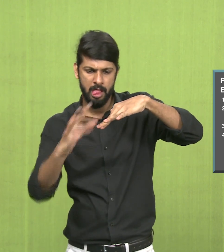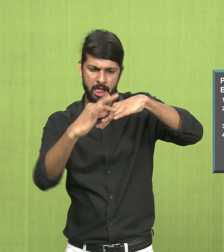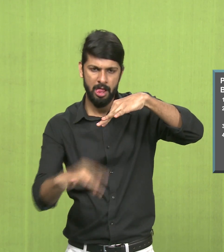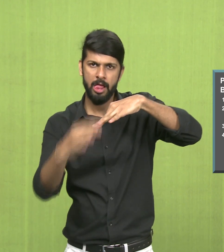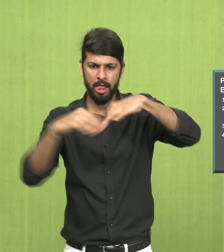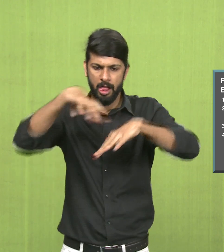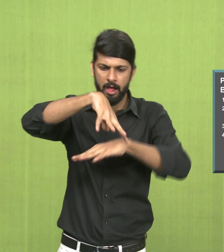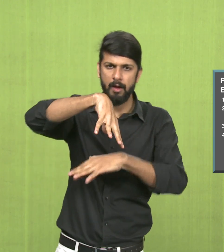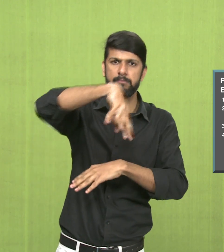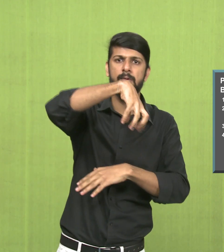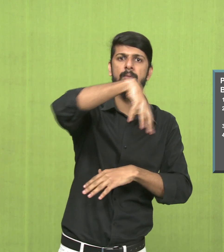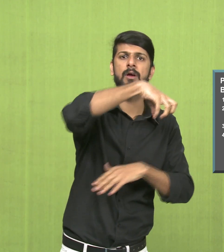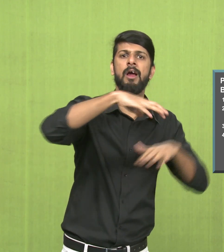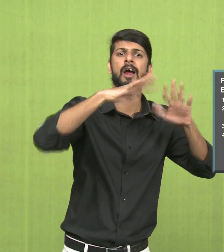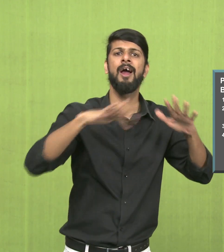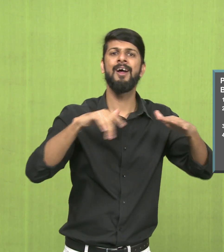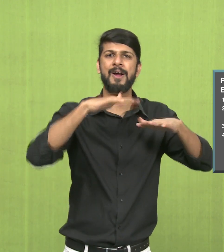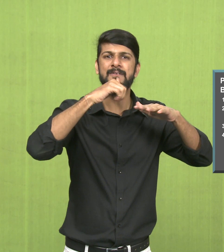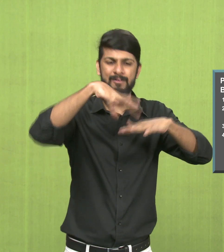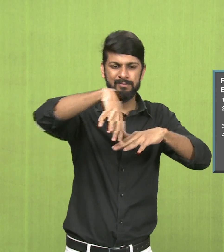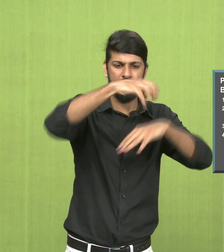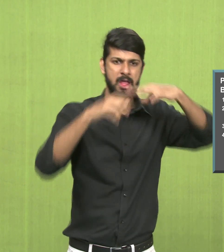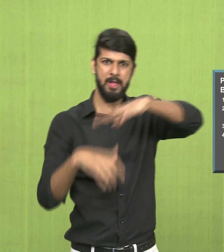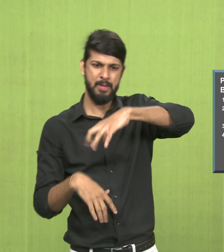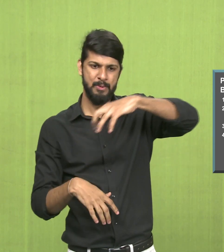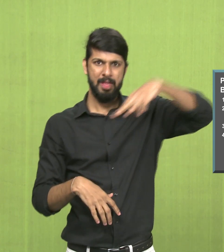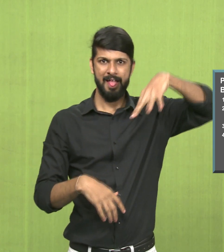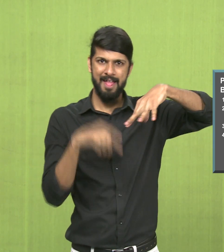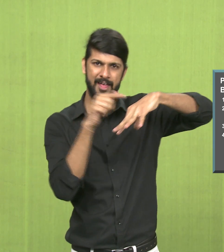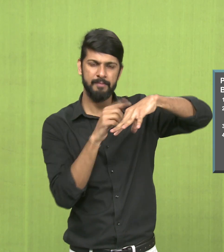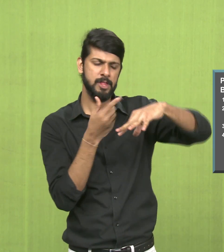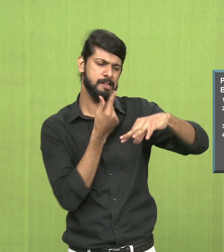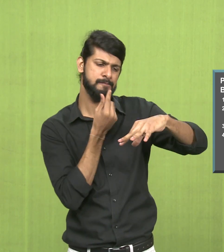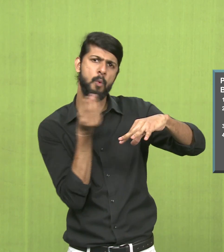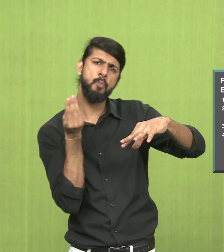and the tentacles are your fingers, and you can add extra creativity